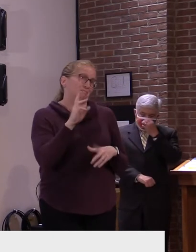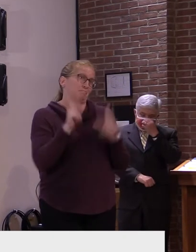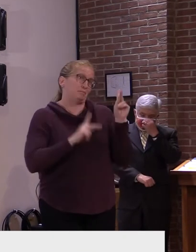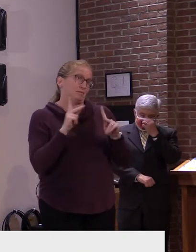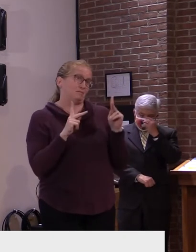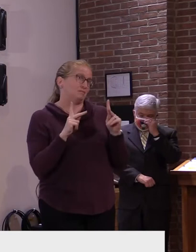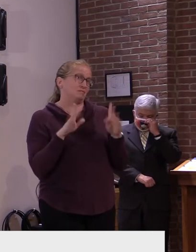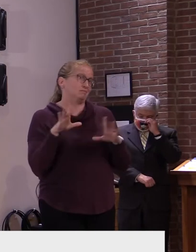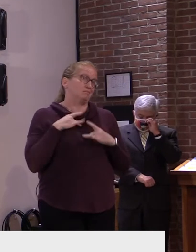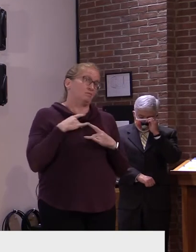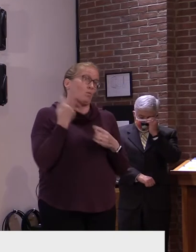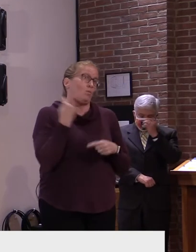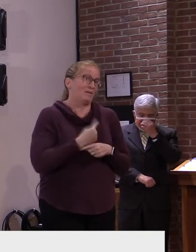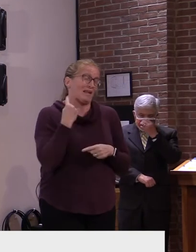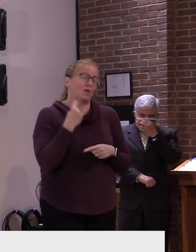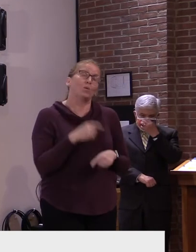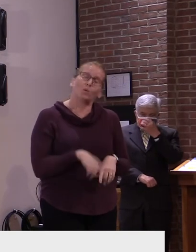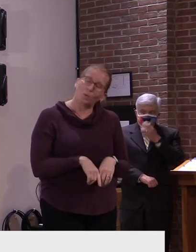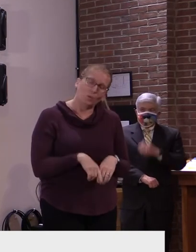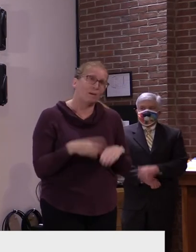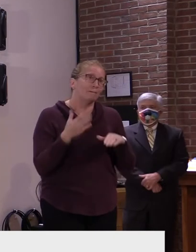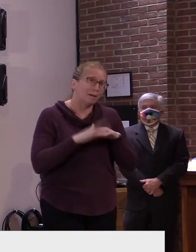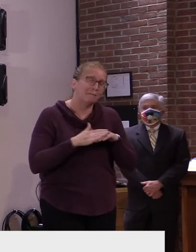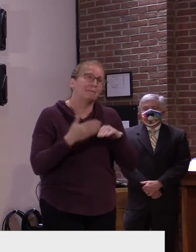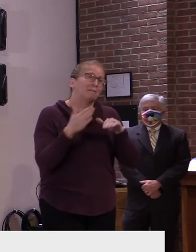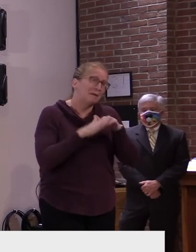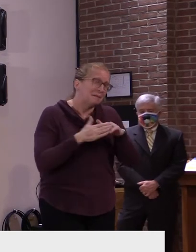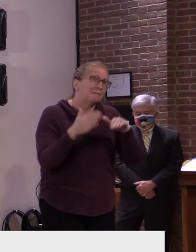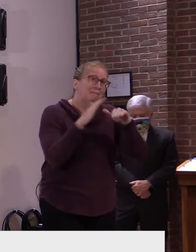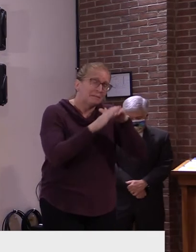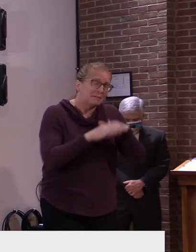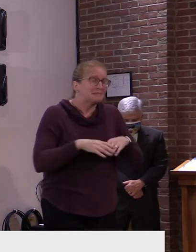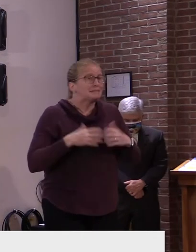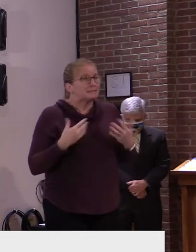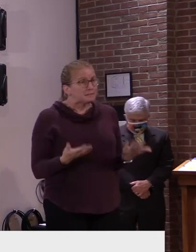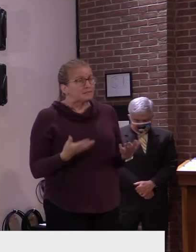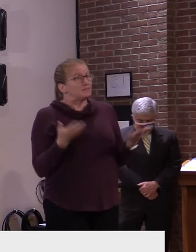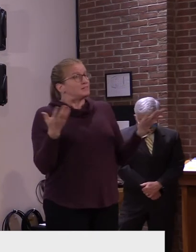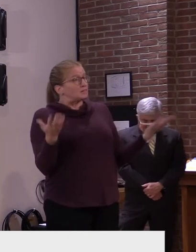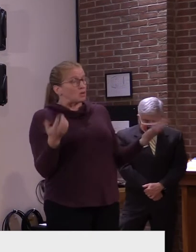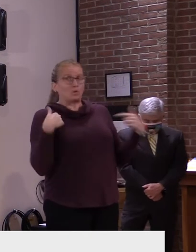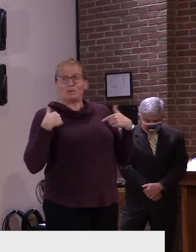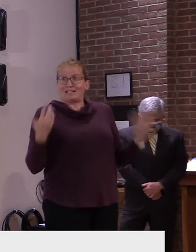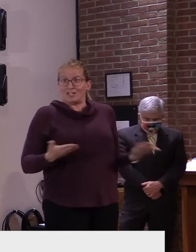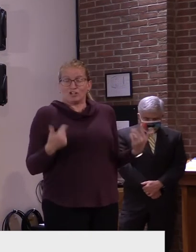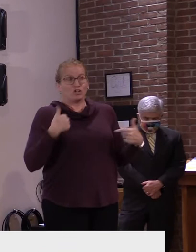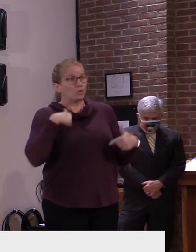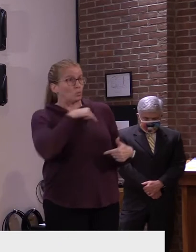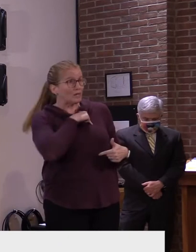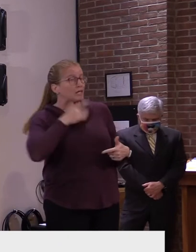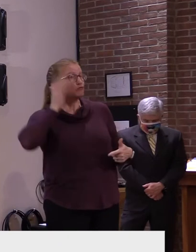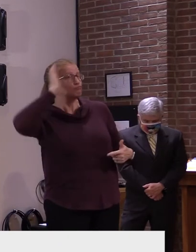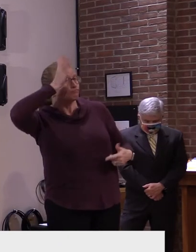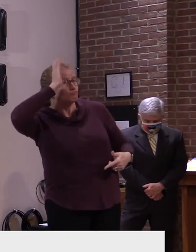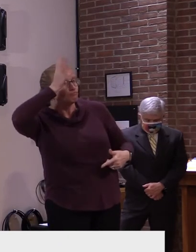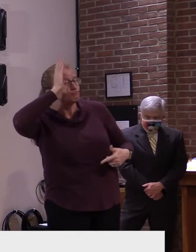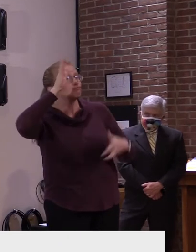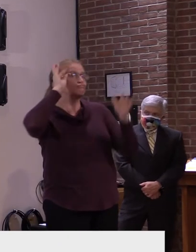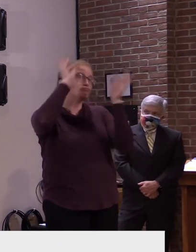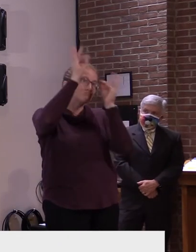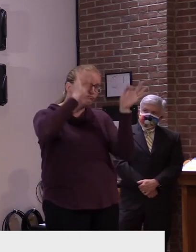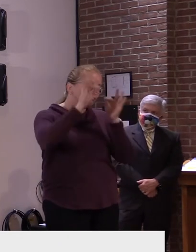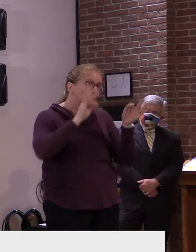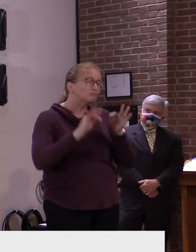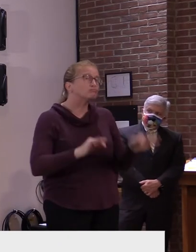as always any decisions we talk about up here and any guidance we provide will